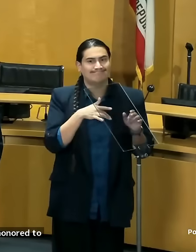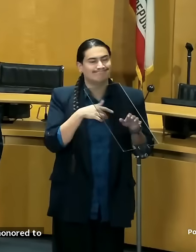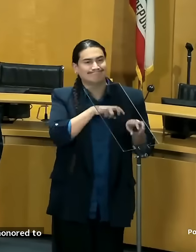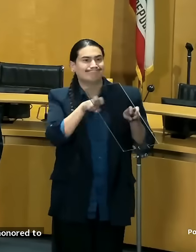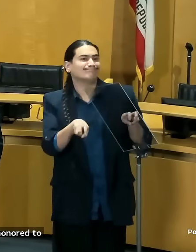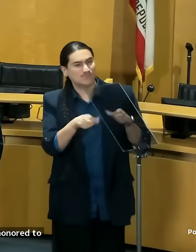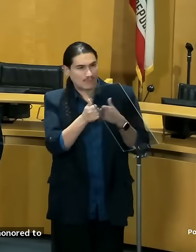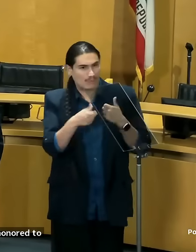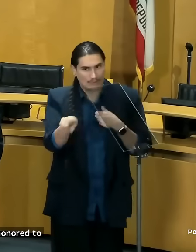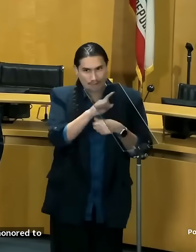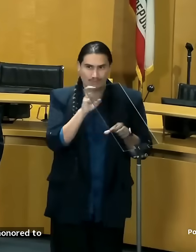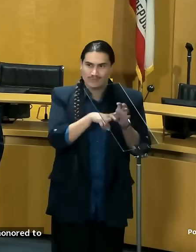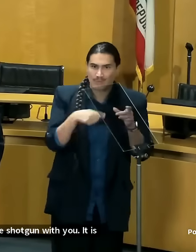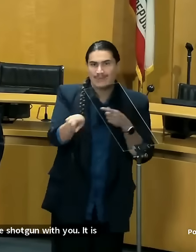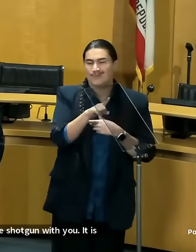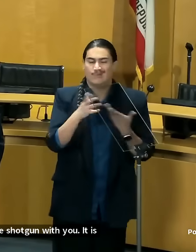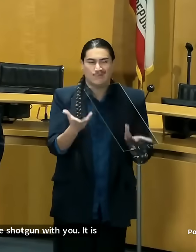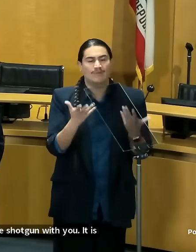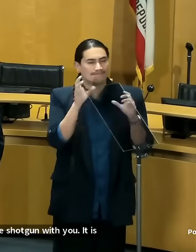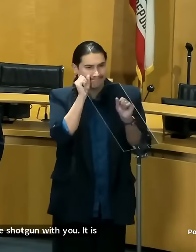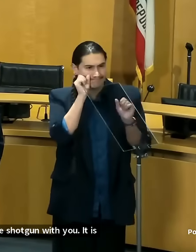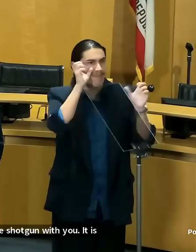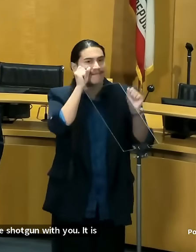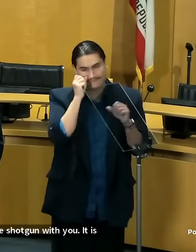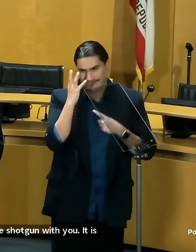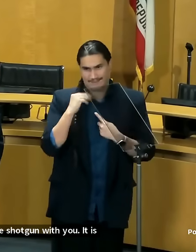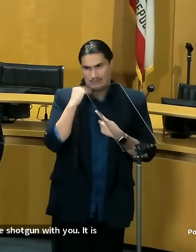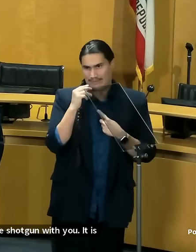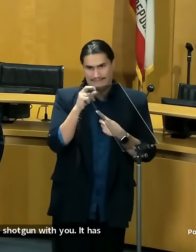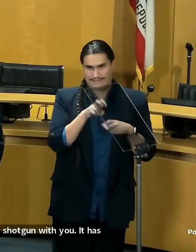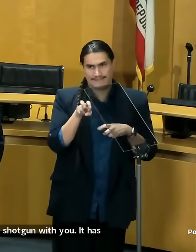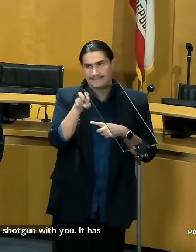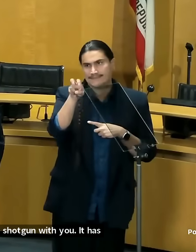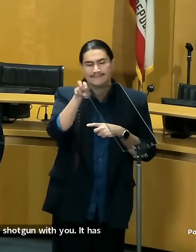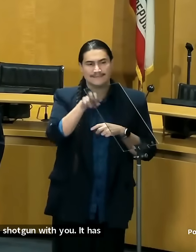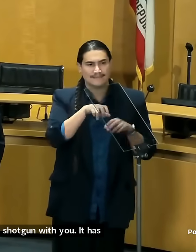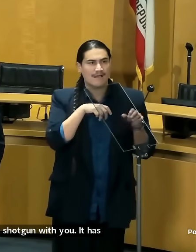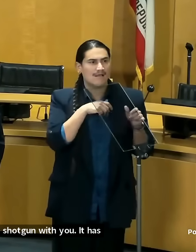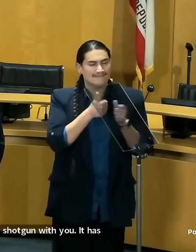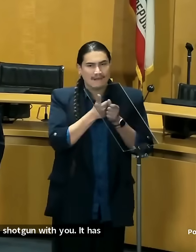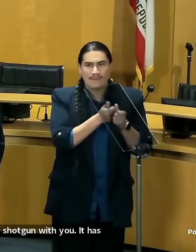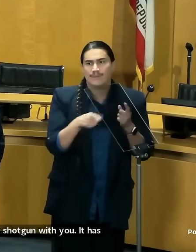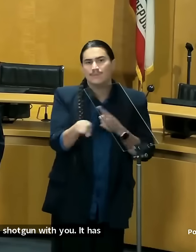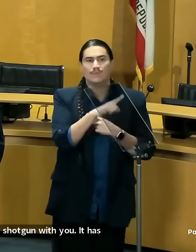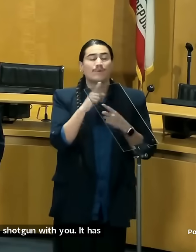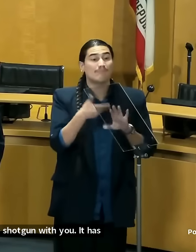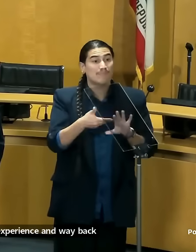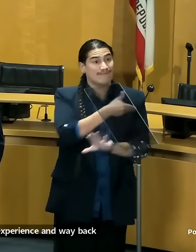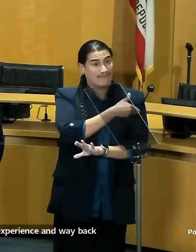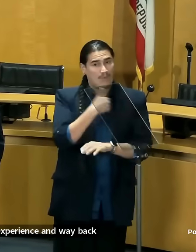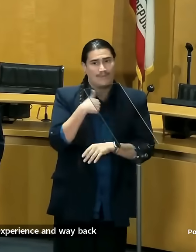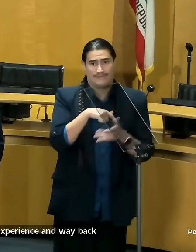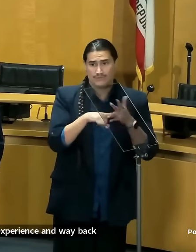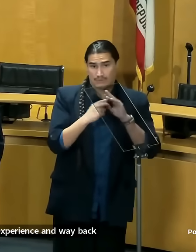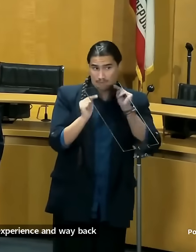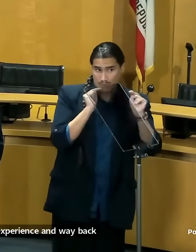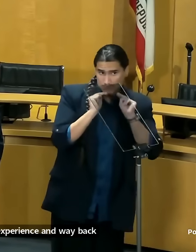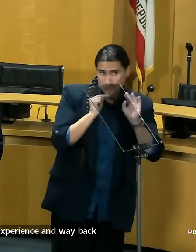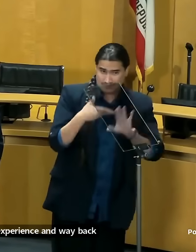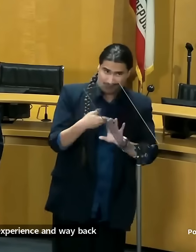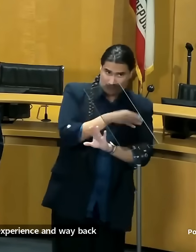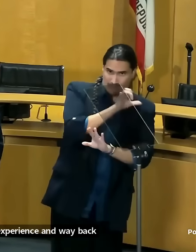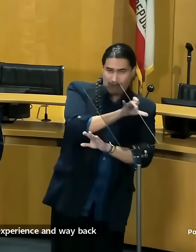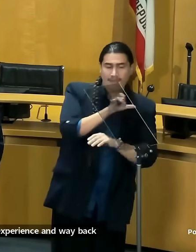you. It is just been an unbelievable experience. And way back before we started